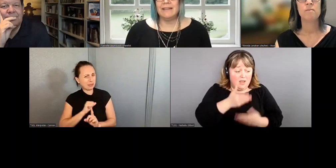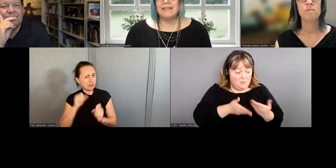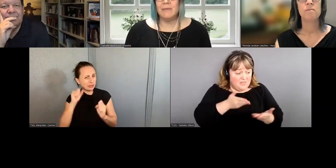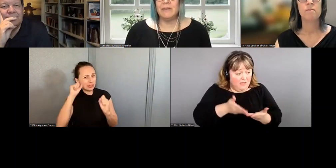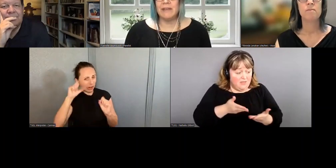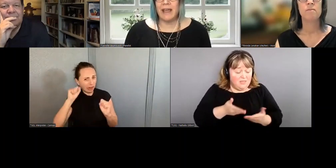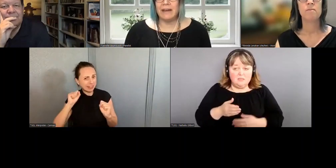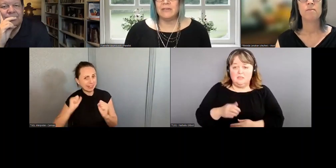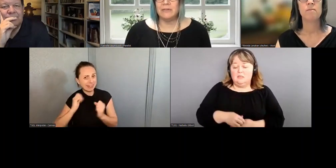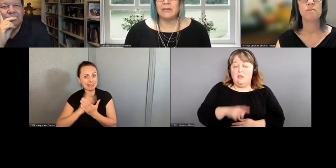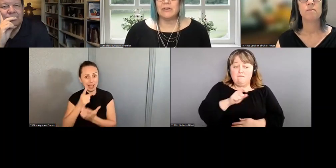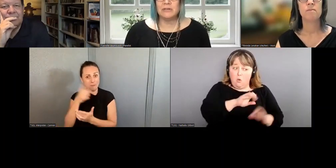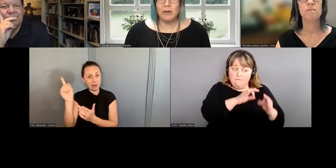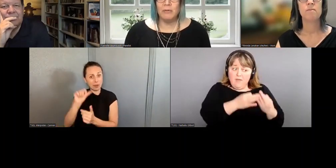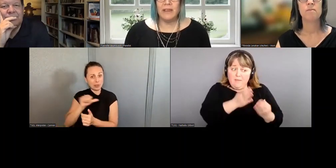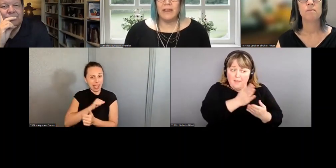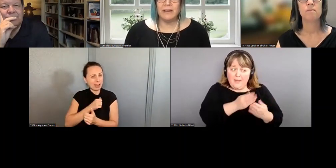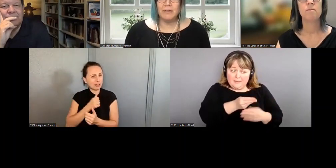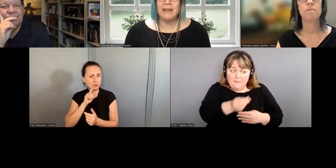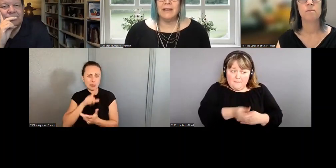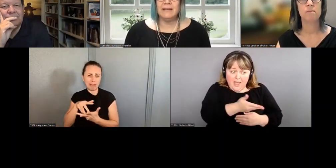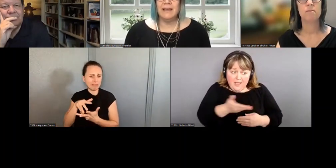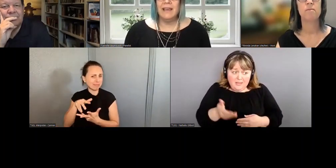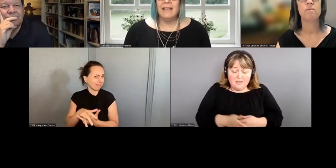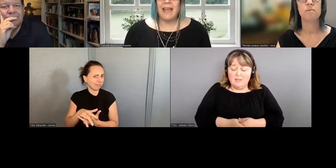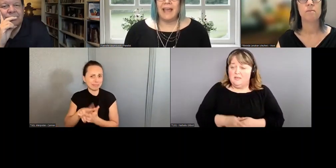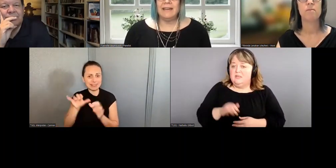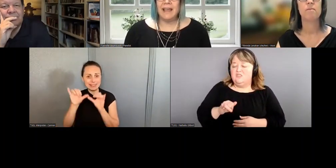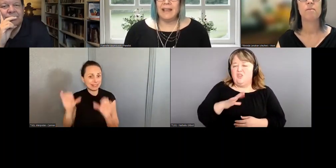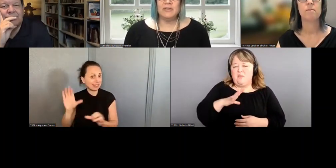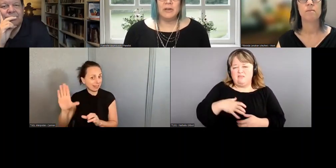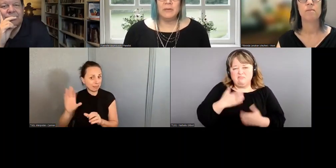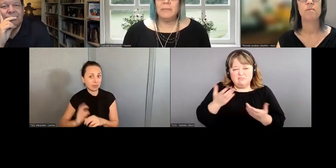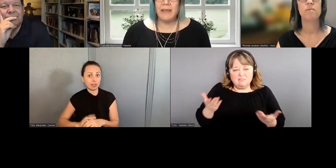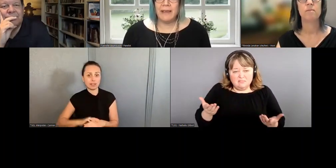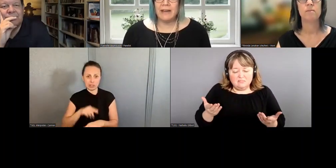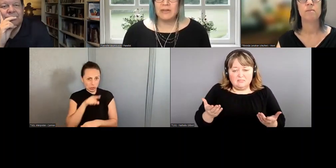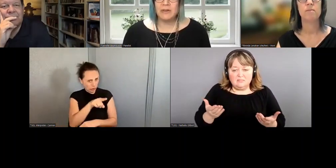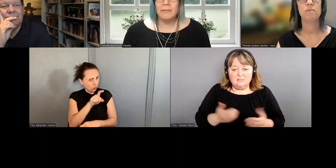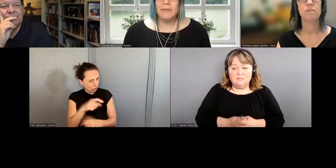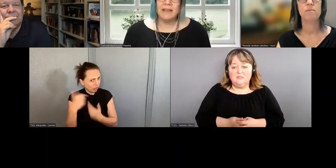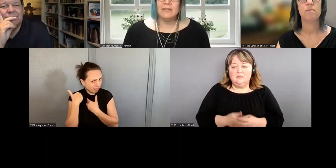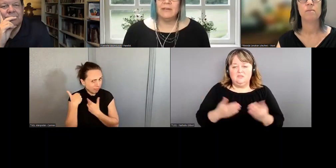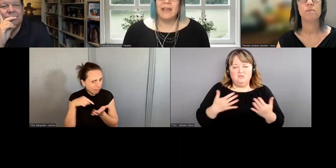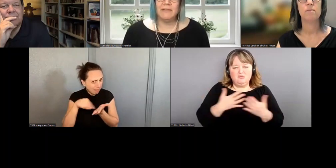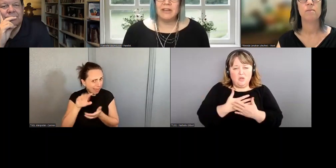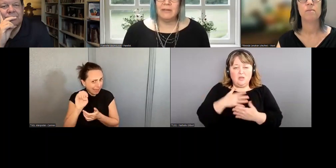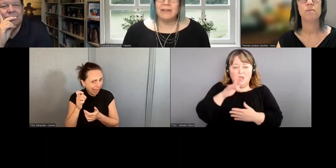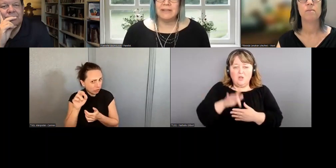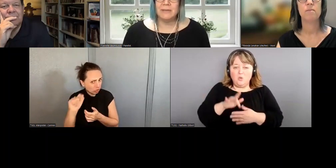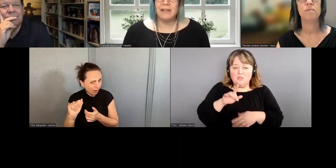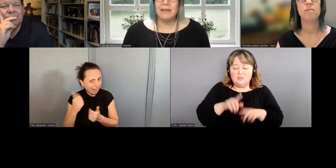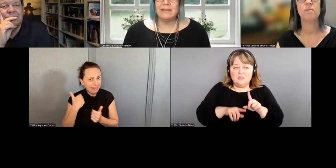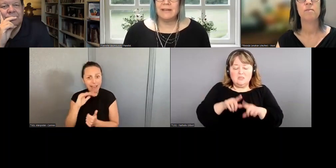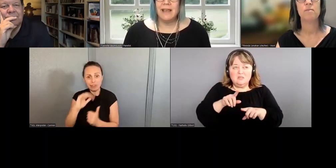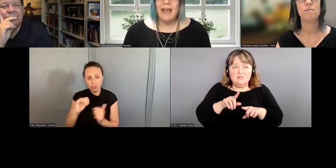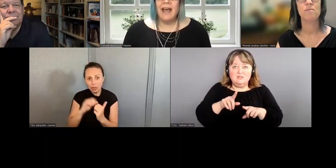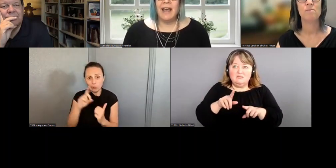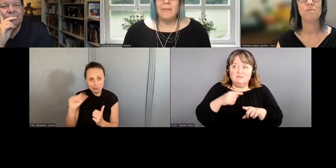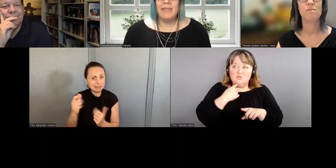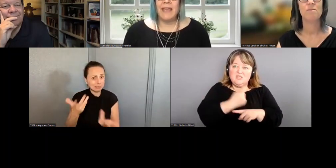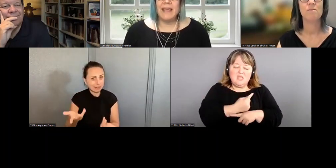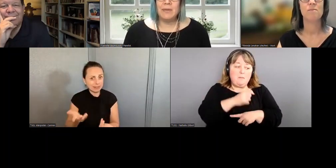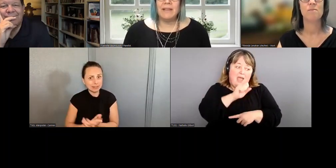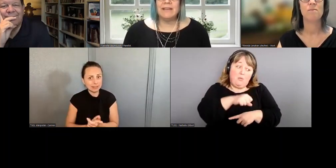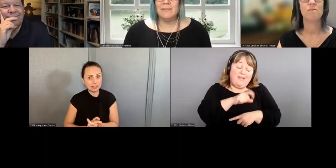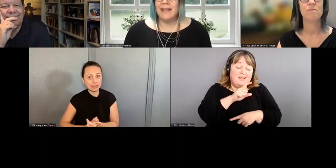like some of those attitudes are so ingrained that, yeah, you should be paying extra because you have a child with disabilities.